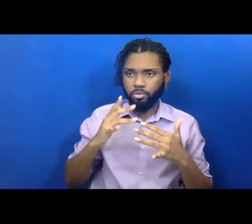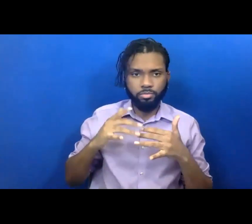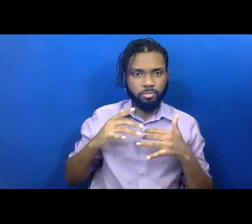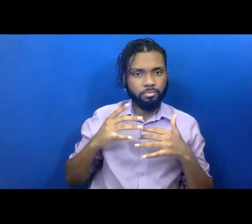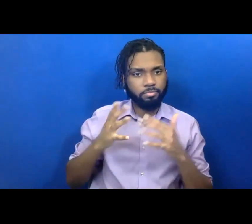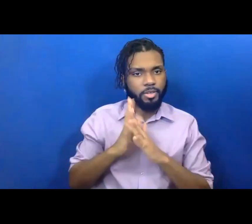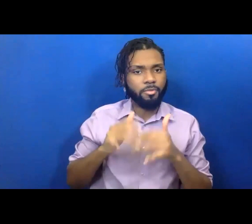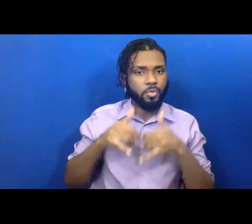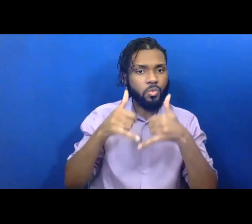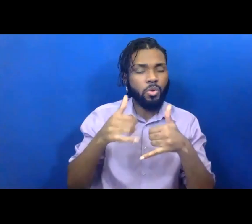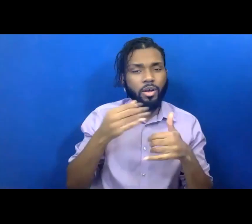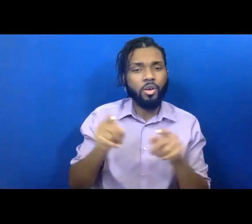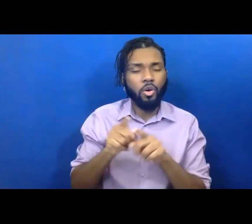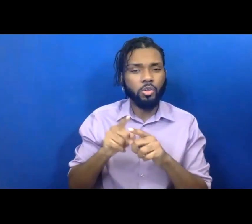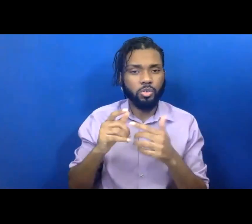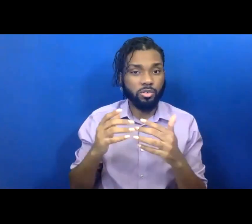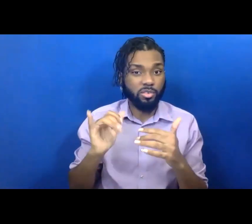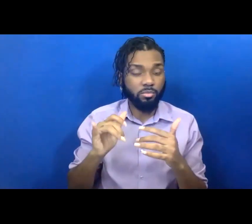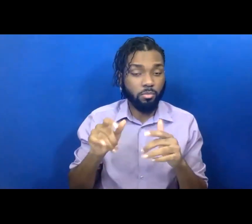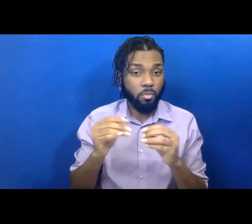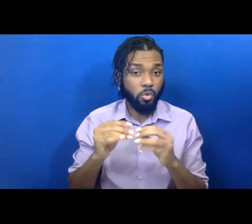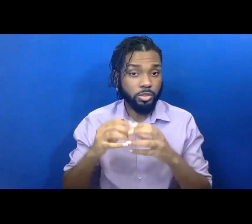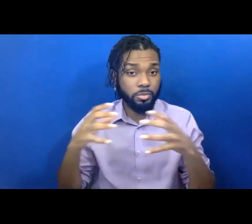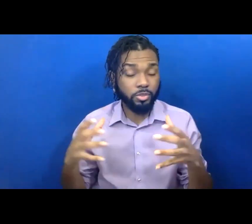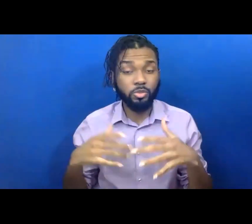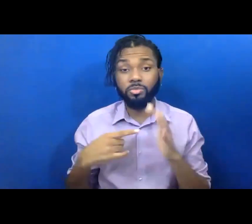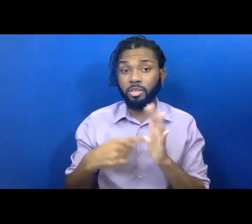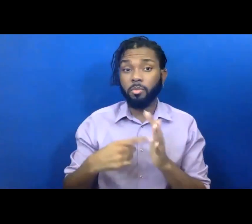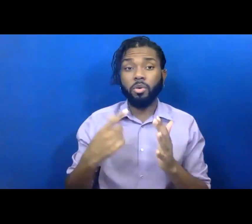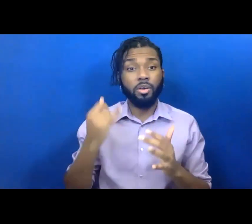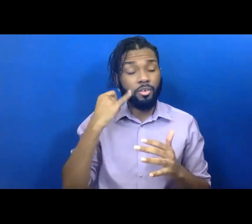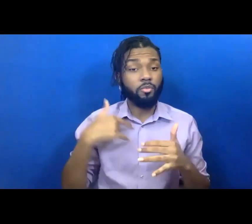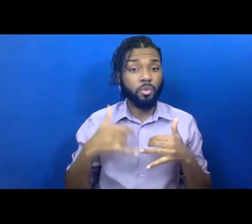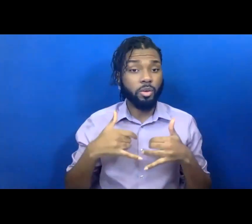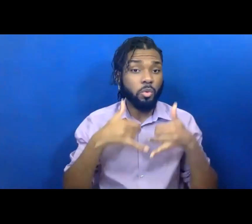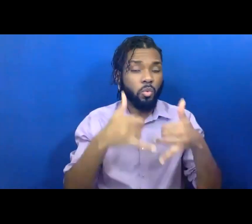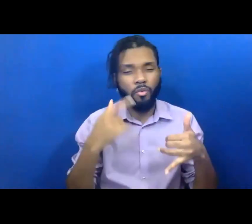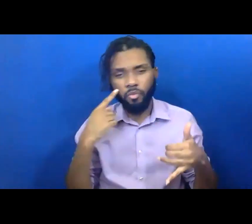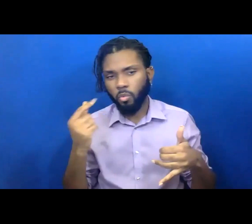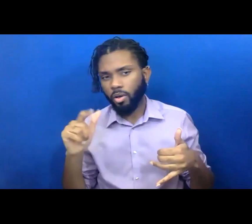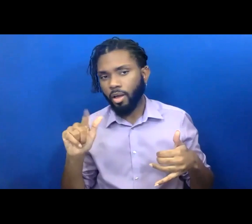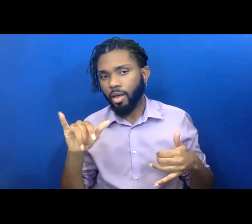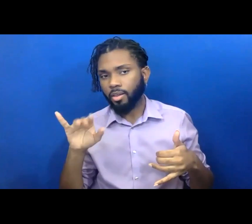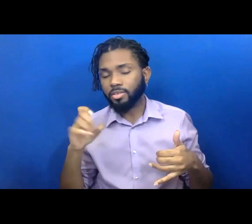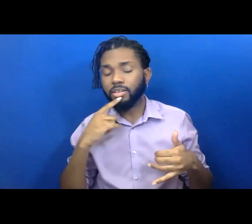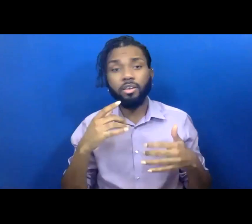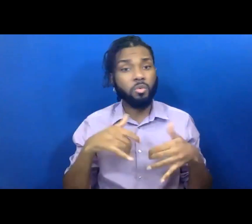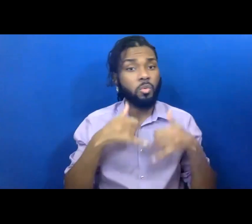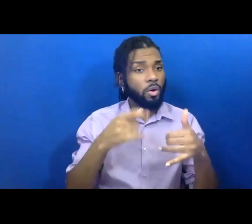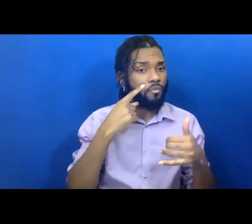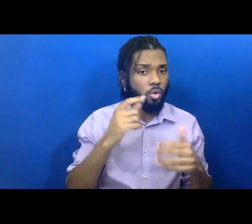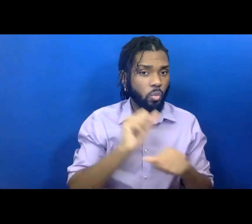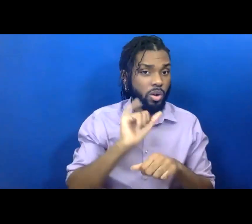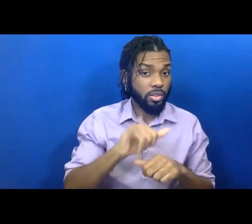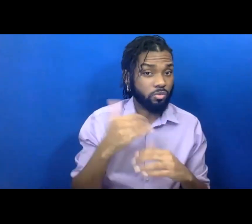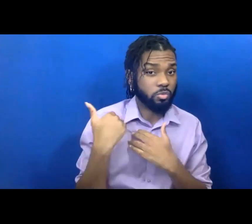more expansive. So for example, what if we were to reward, going off what Alice was saying, work that is responsible? And we can find